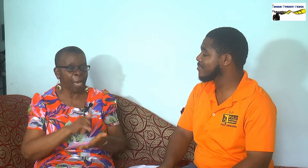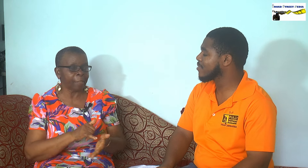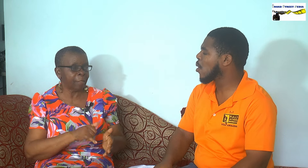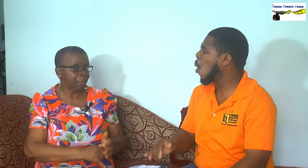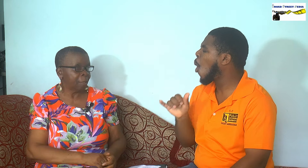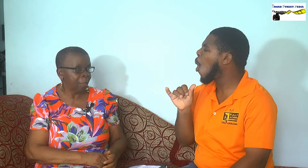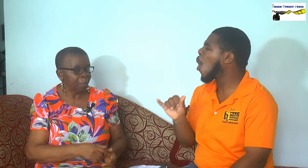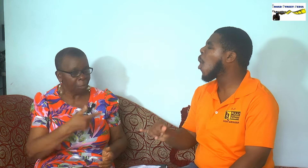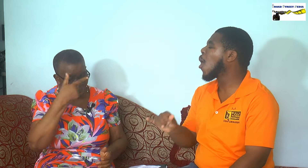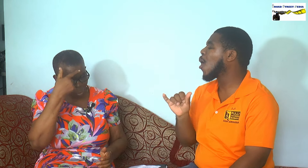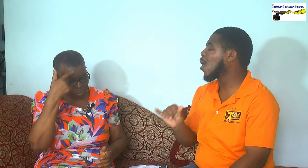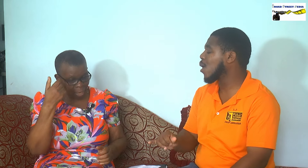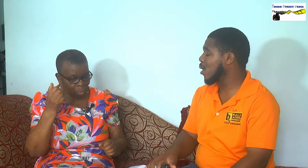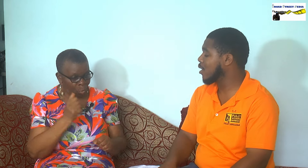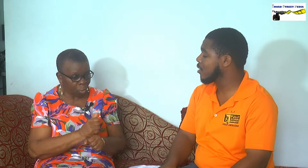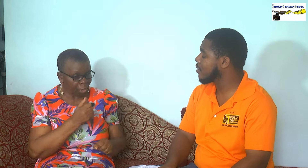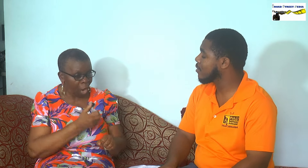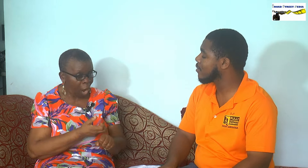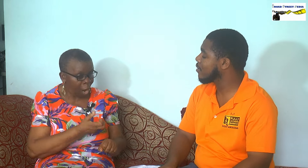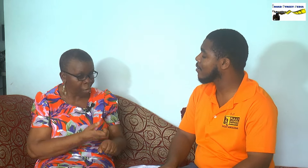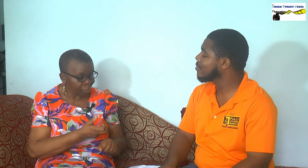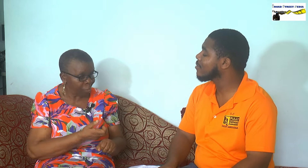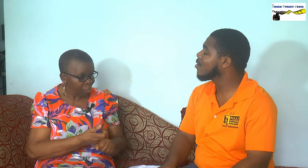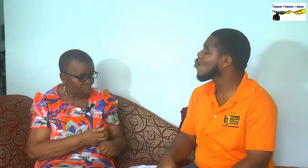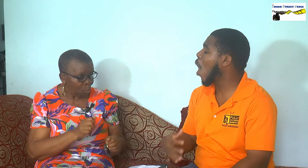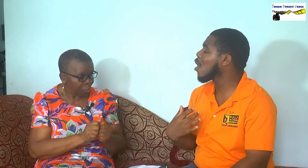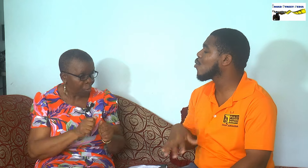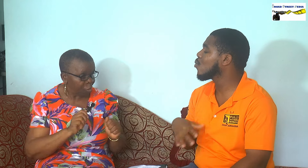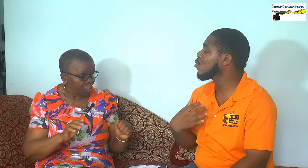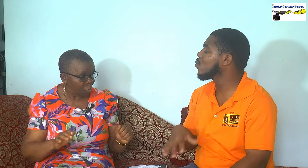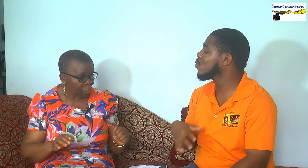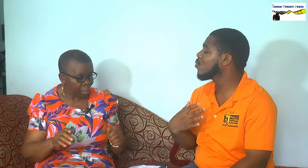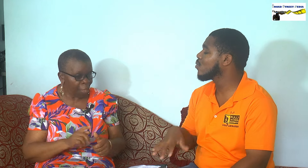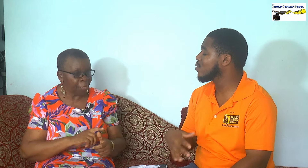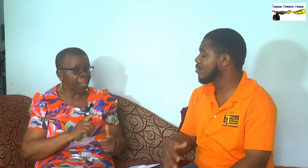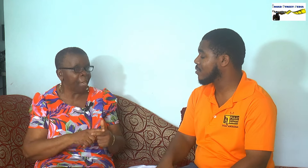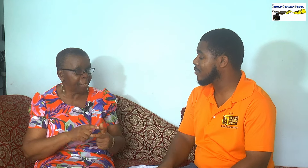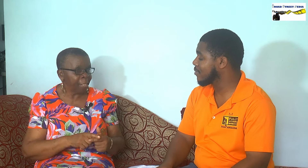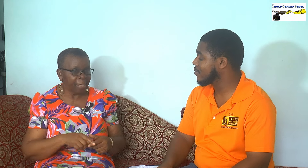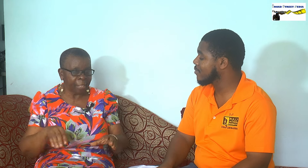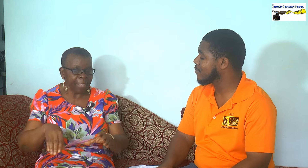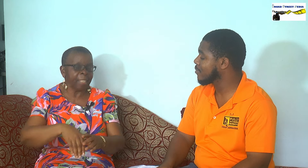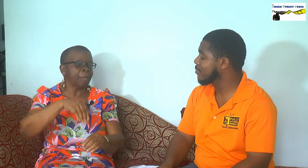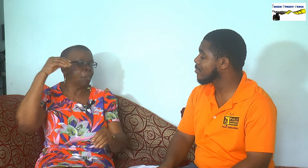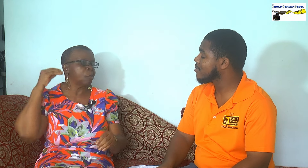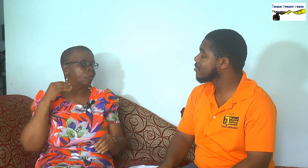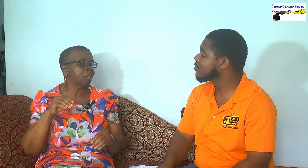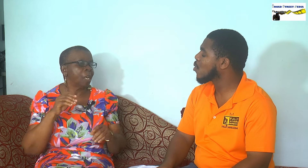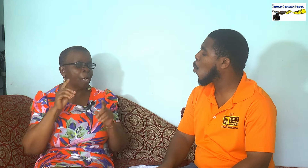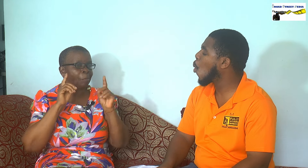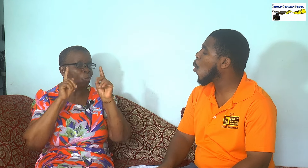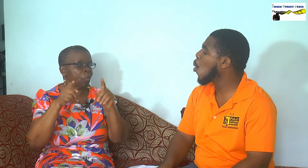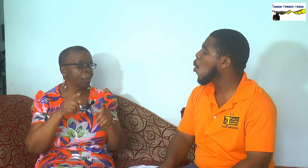that. Because I worked hard with the children, and then they take them out and move them up